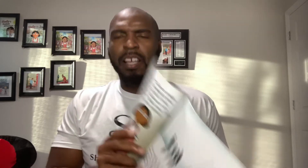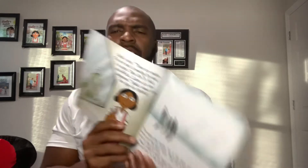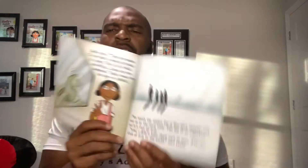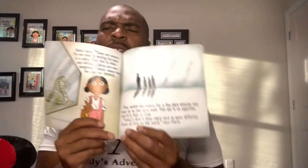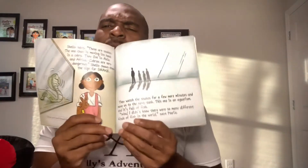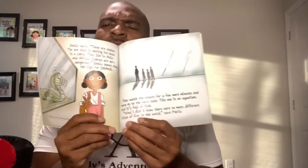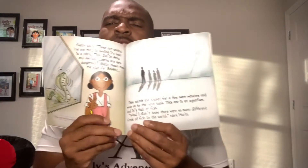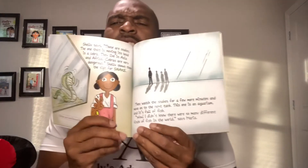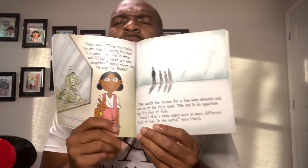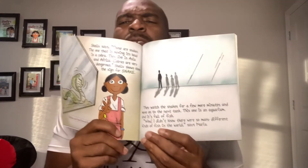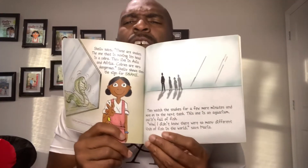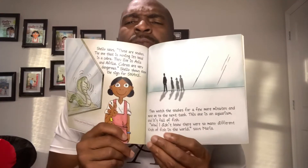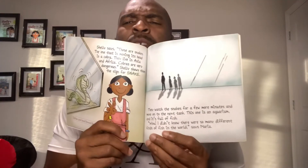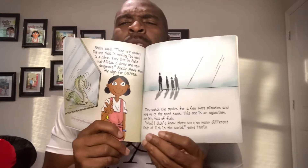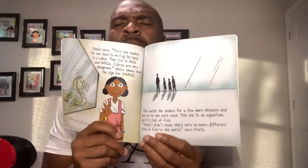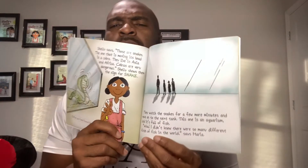They watch the snakes for a few more minutes and